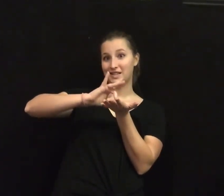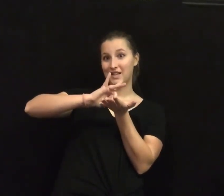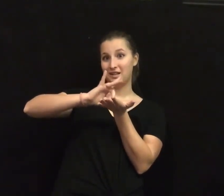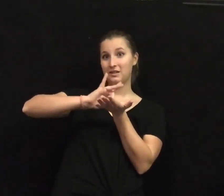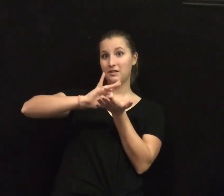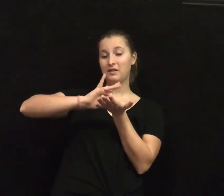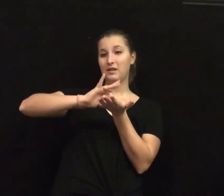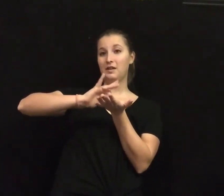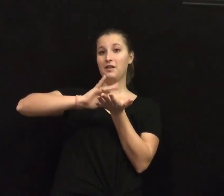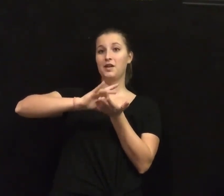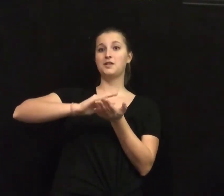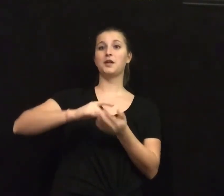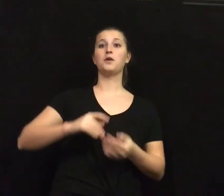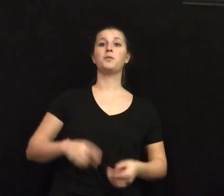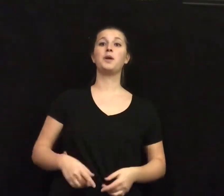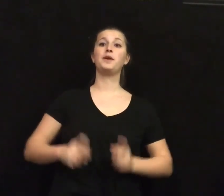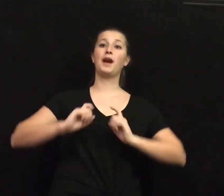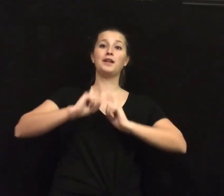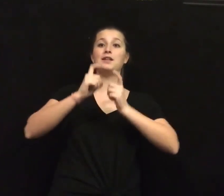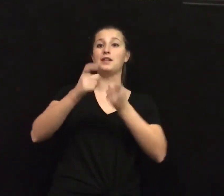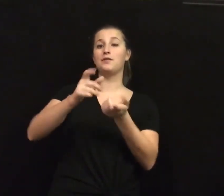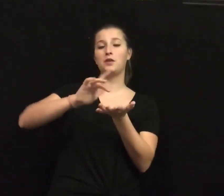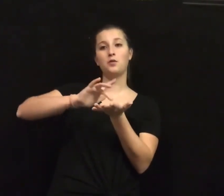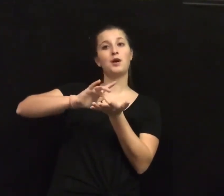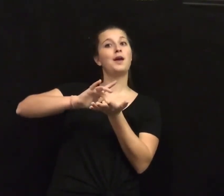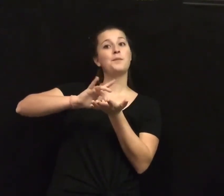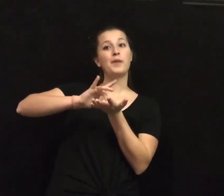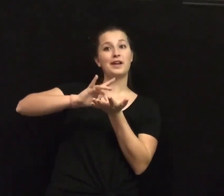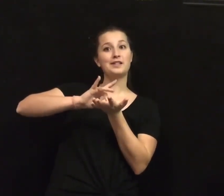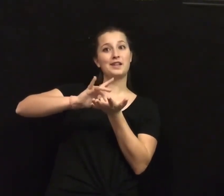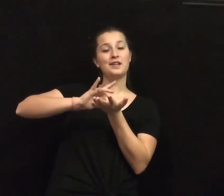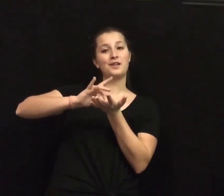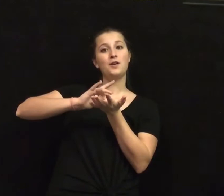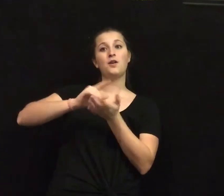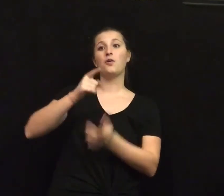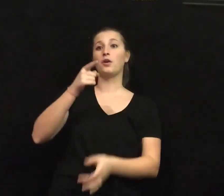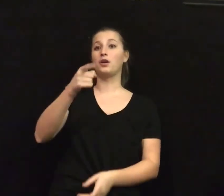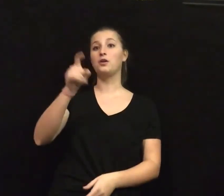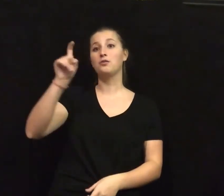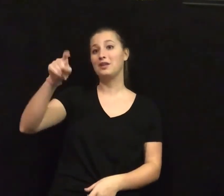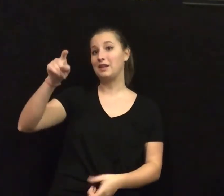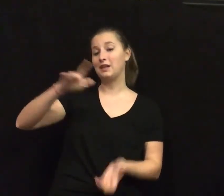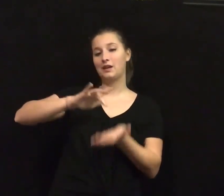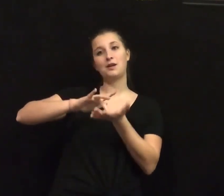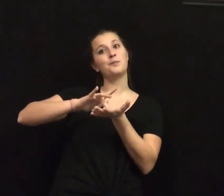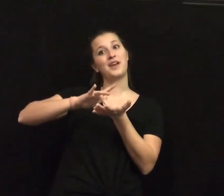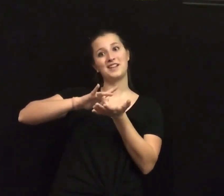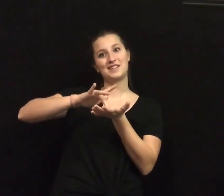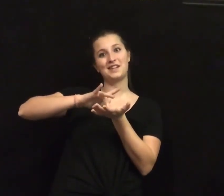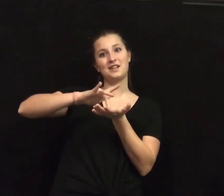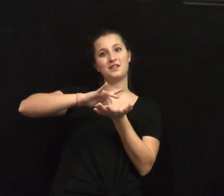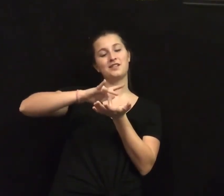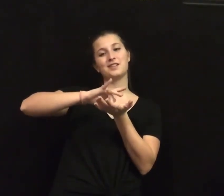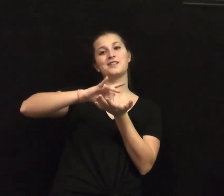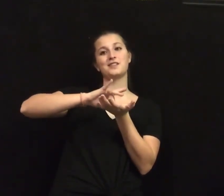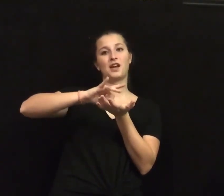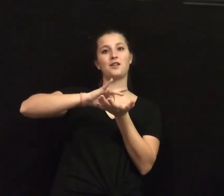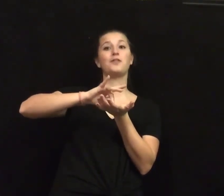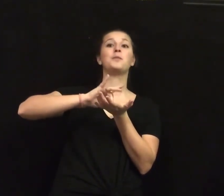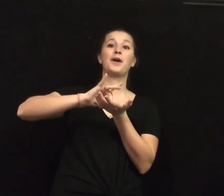medicine. So maybe I need to give you medicine, or you need medicine. This is a sign for